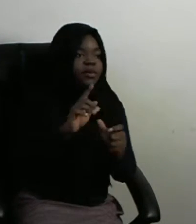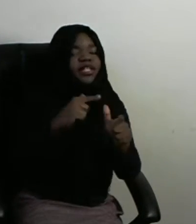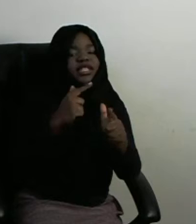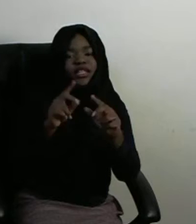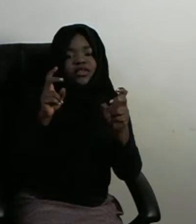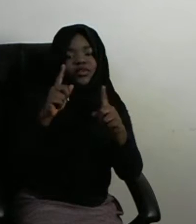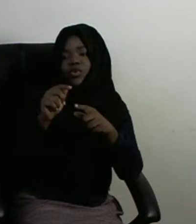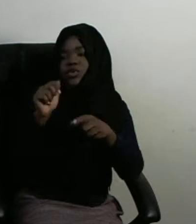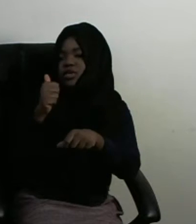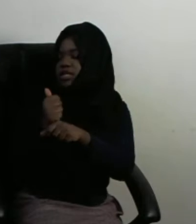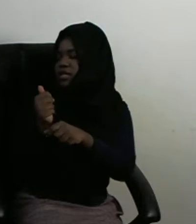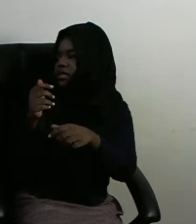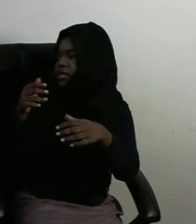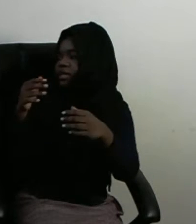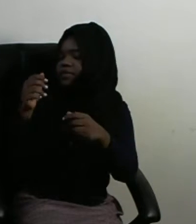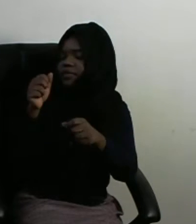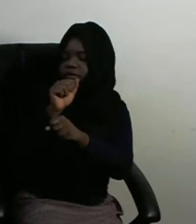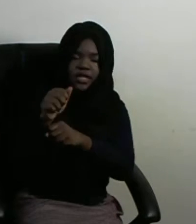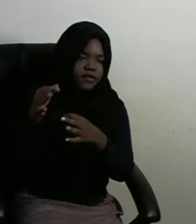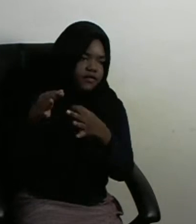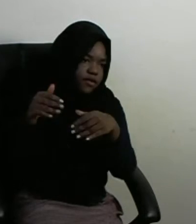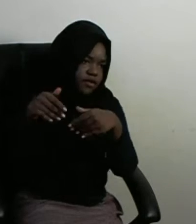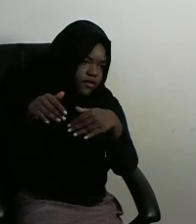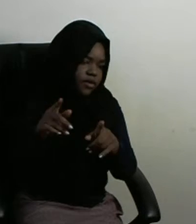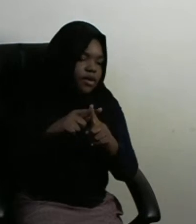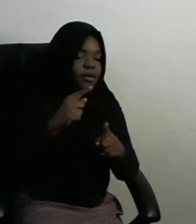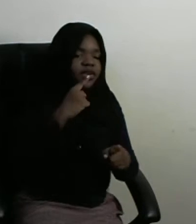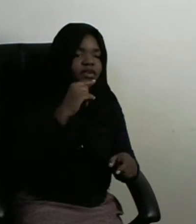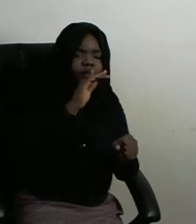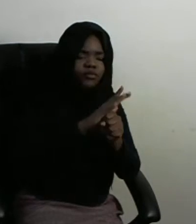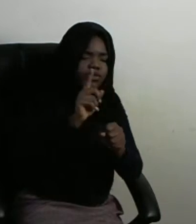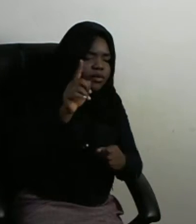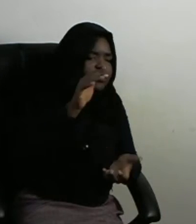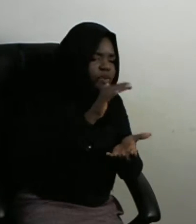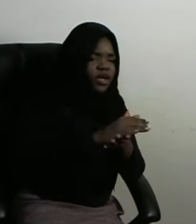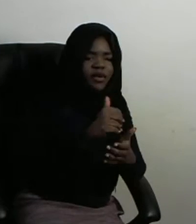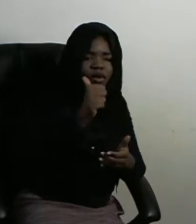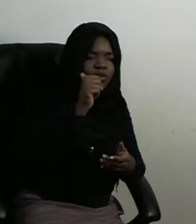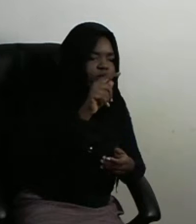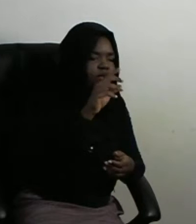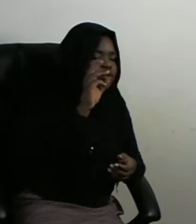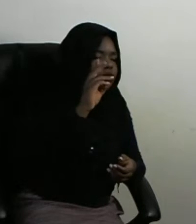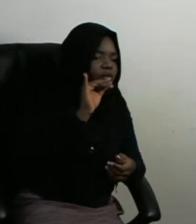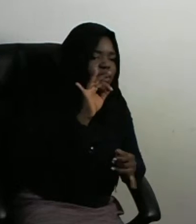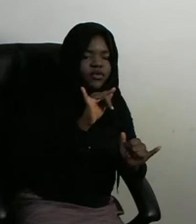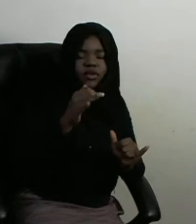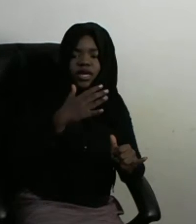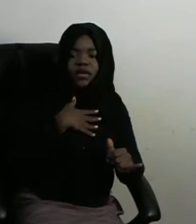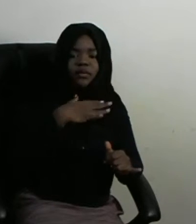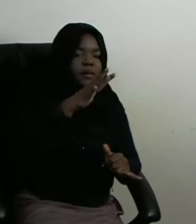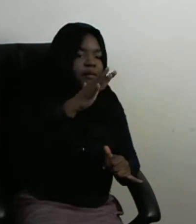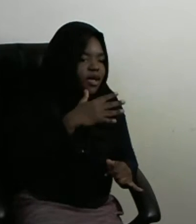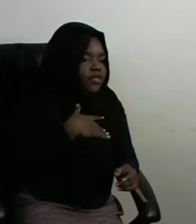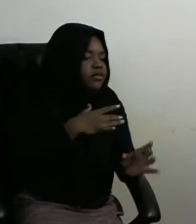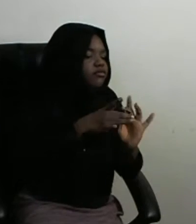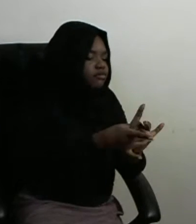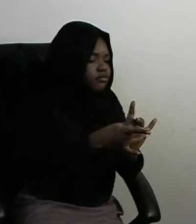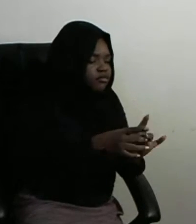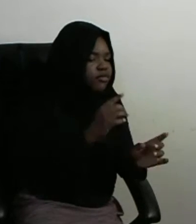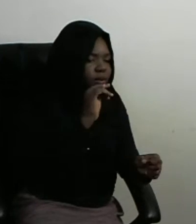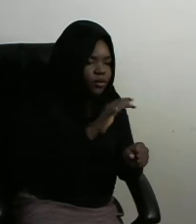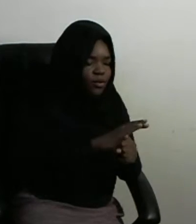free. If you swear against your wife that I'm not going to treat you like a wife, you are like the back of my mother for me,